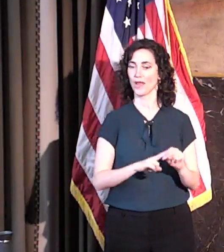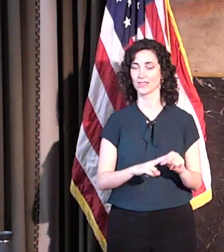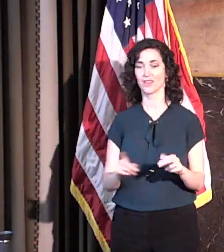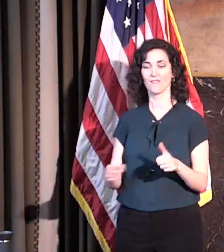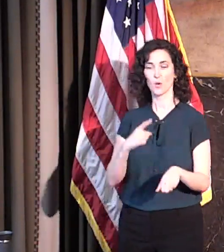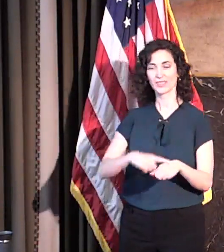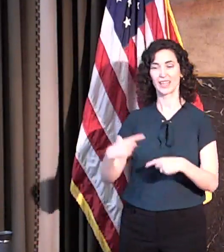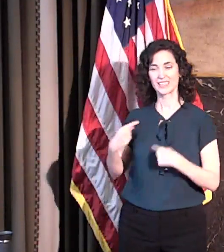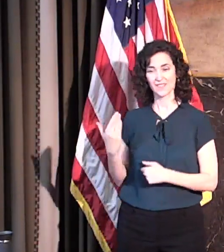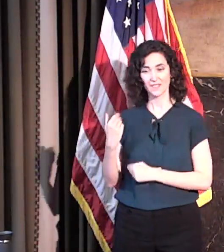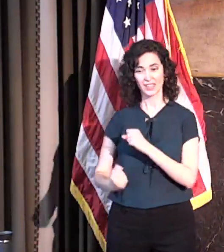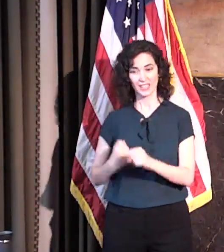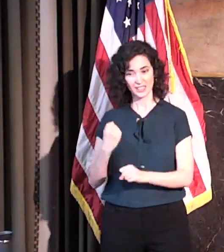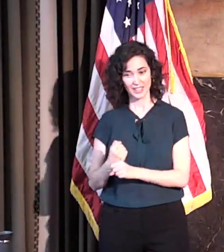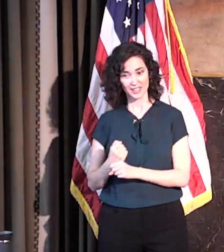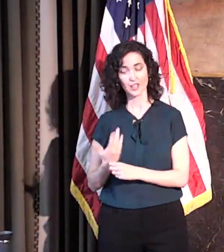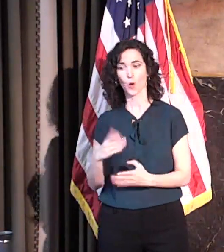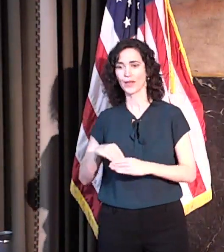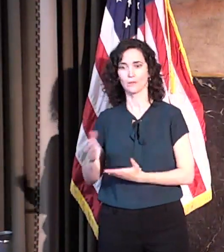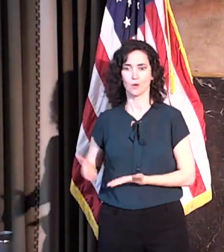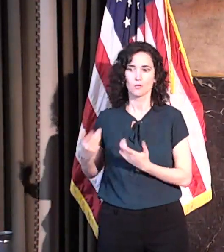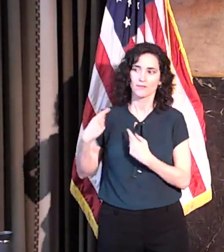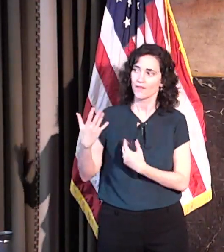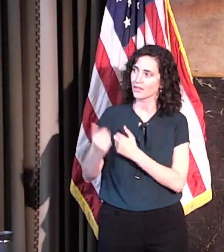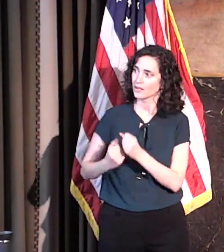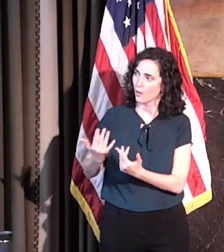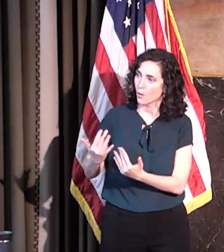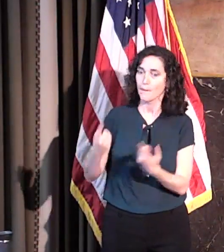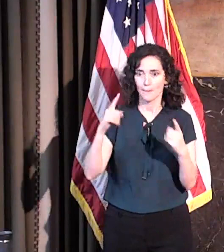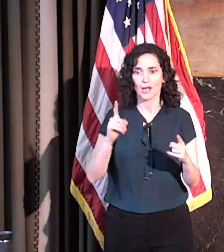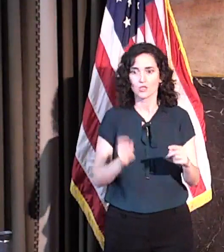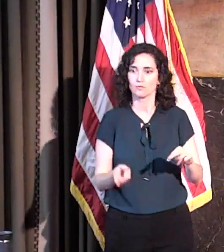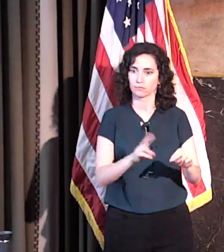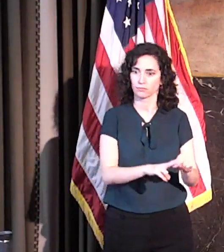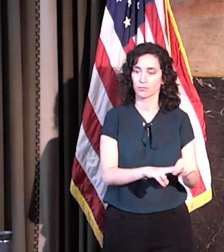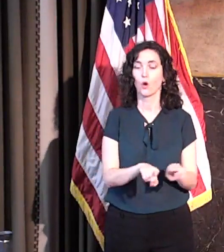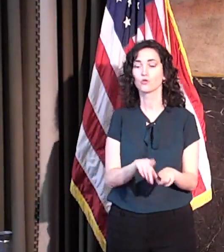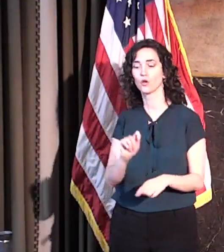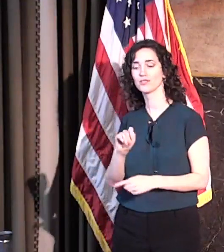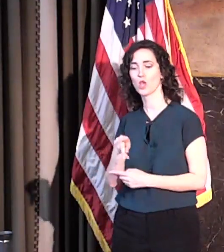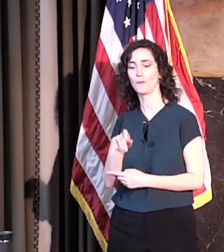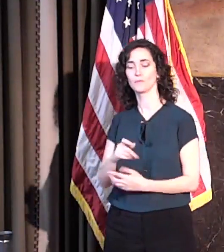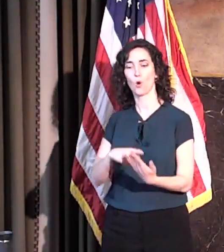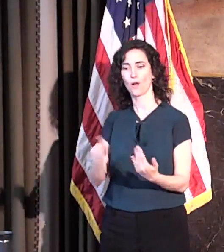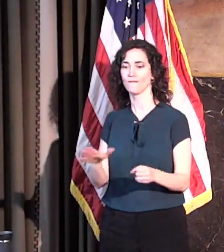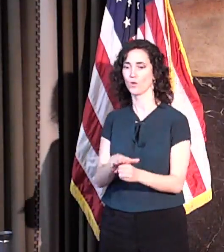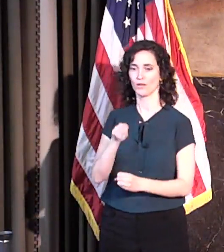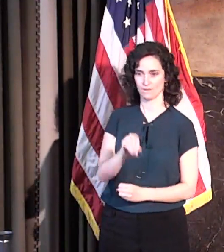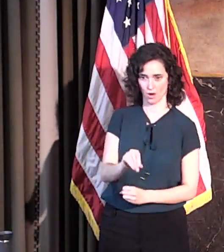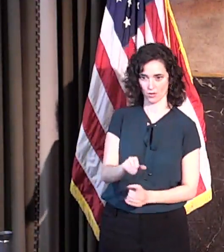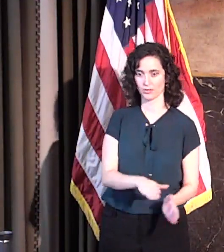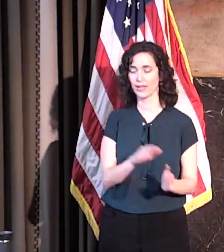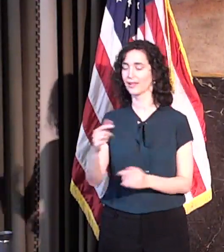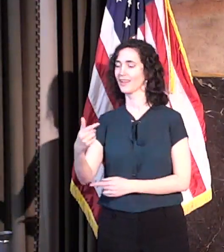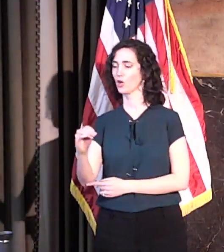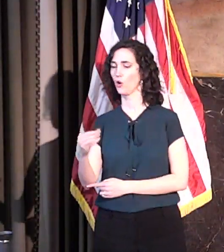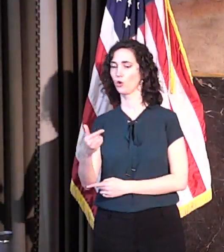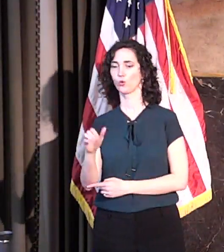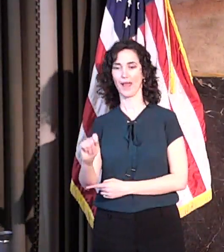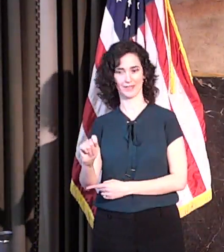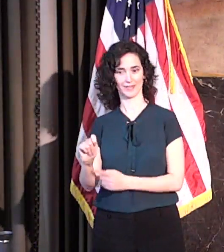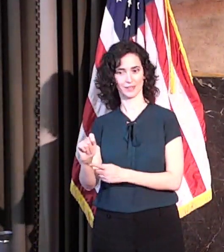years. I think that's very important. To fully fund the TOPS program and then to also better fund GO grants, need-based